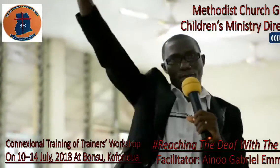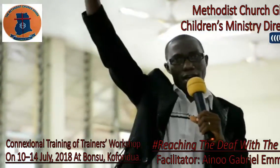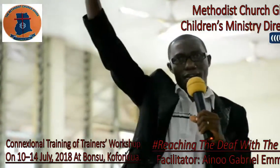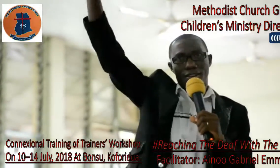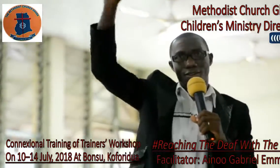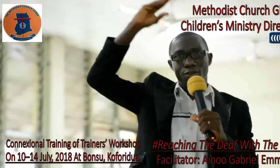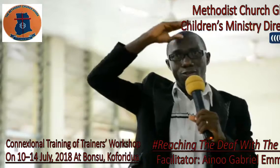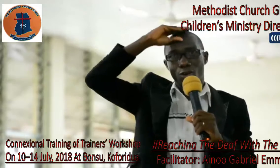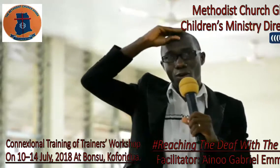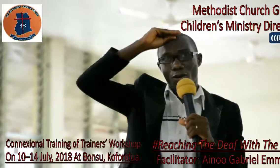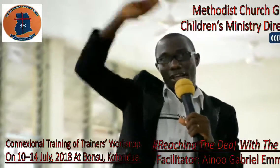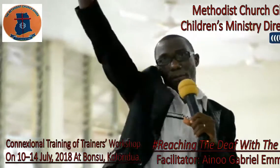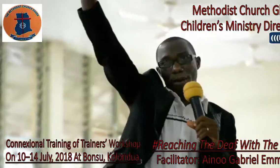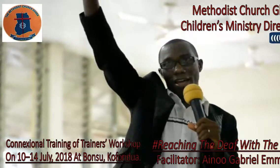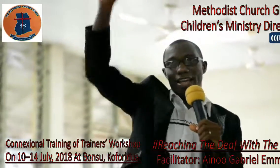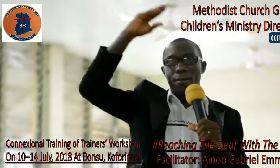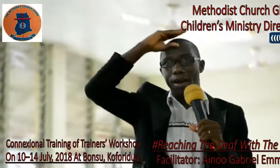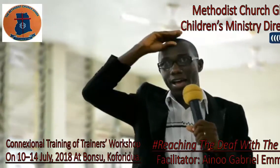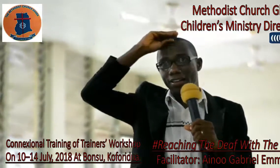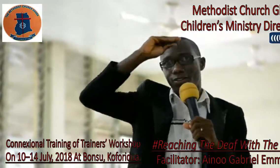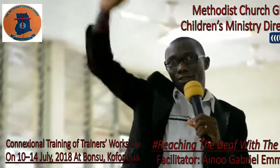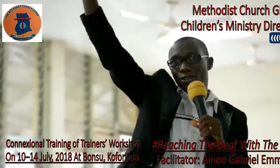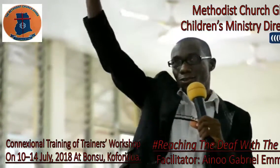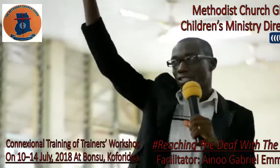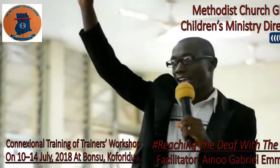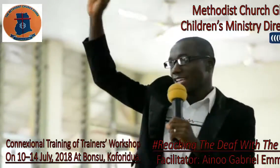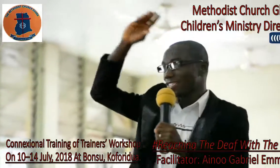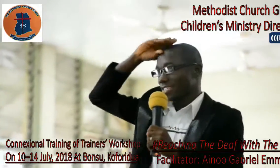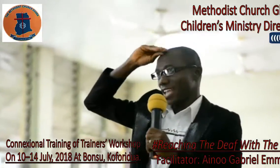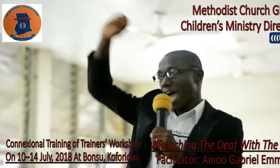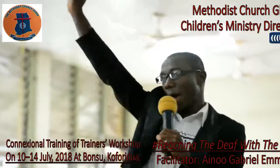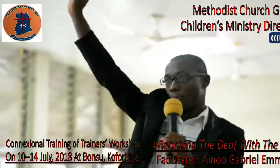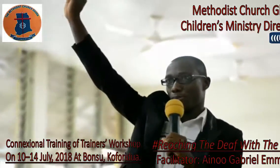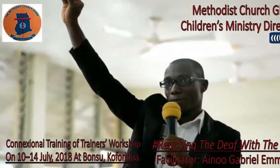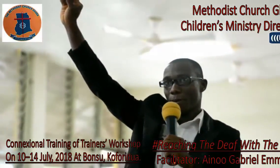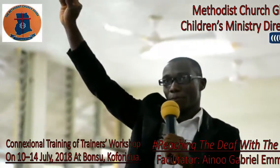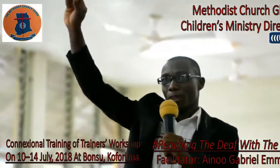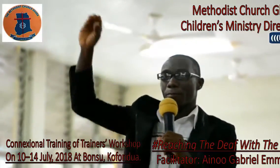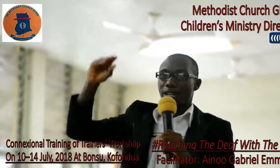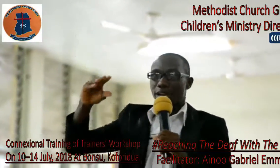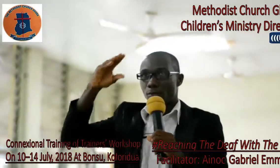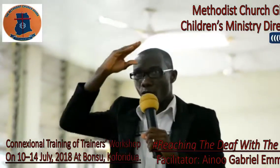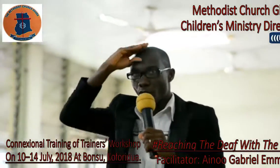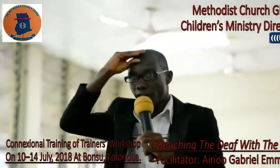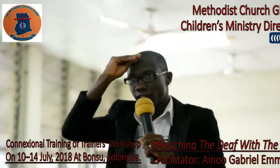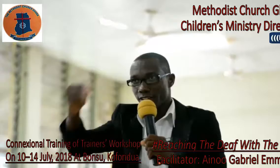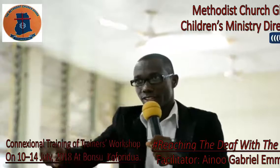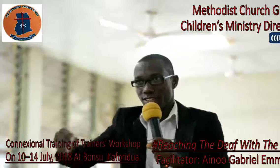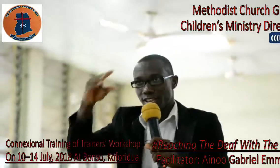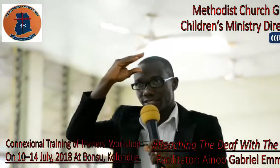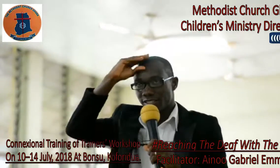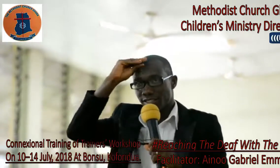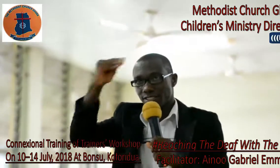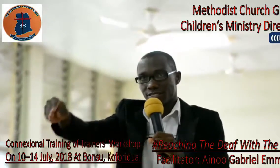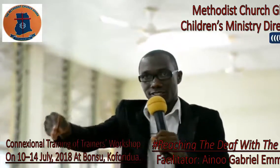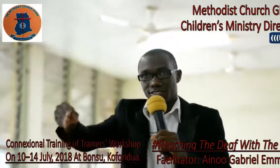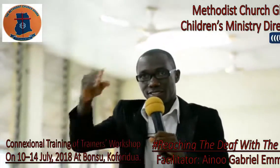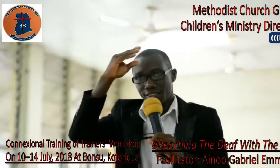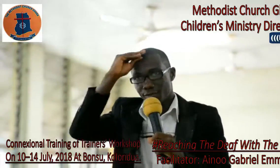a man. So a man. You take it up, but a boy is just